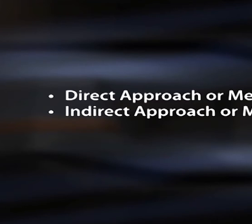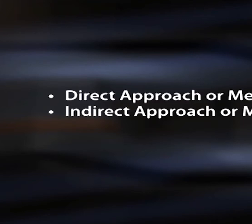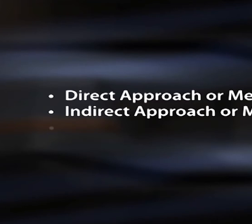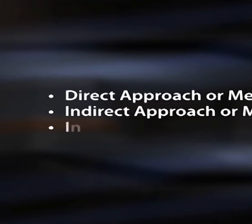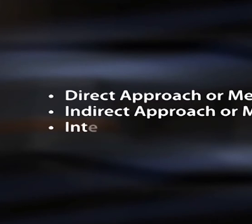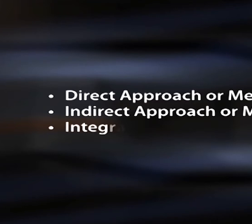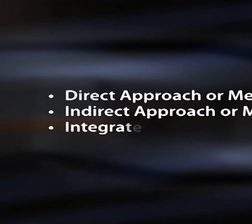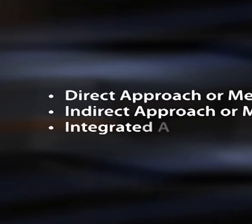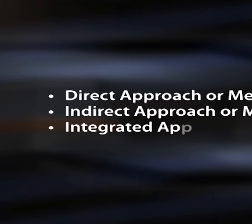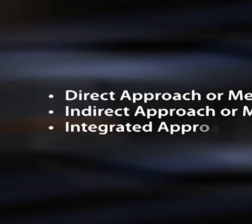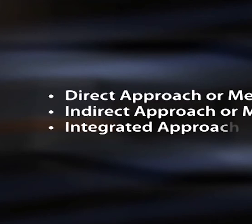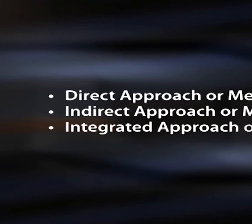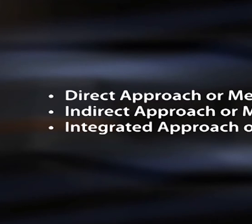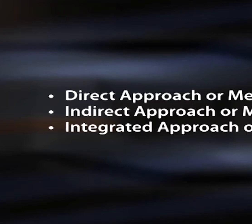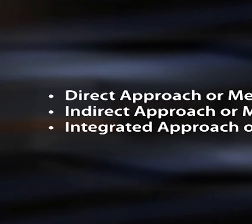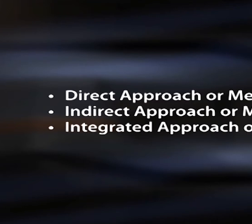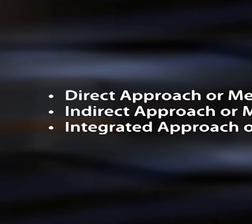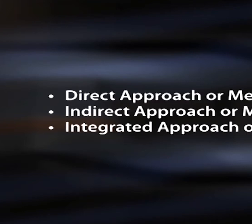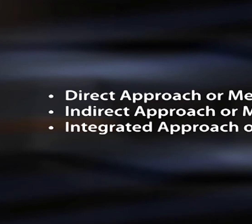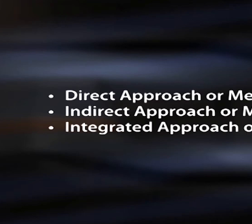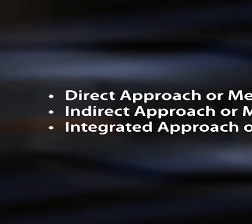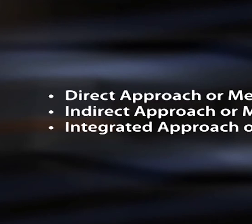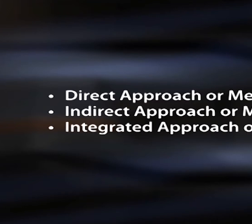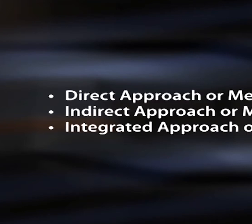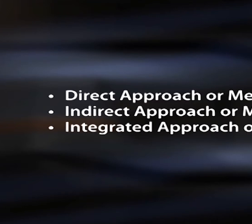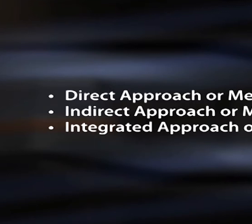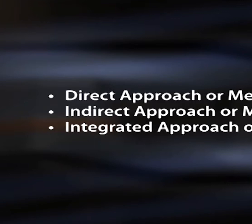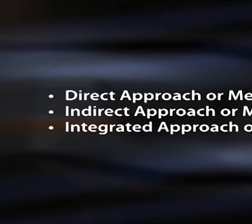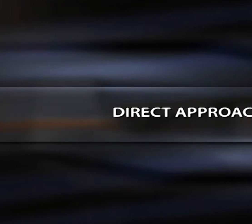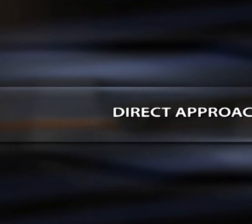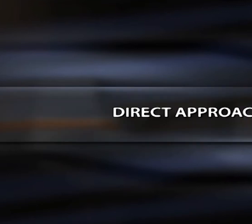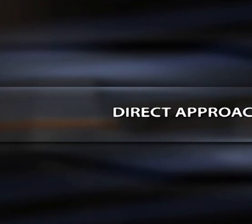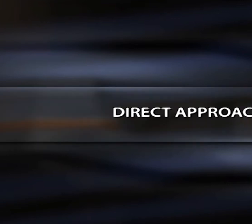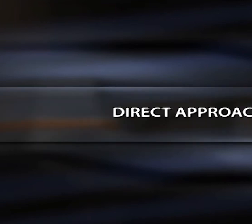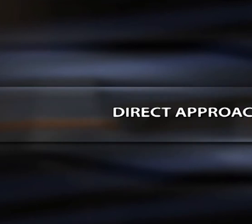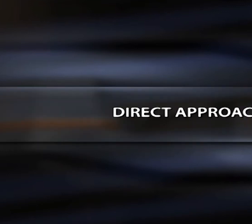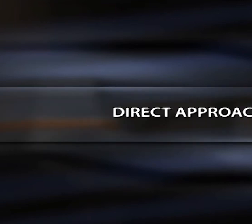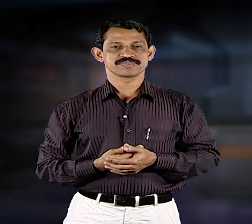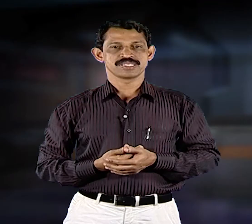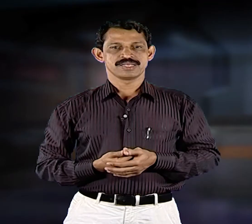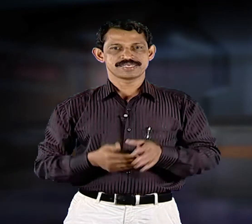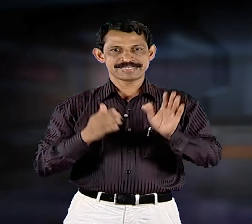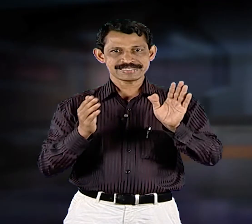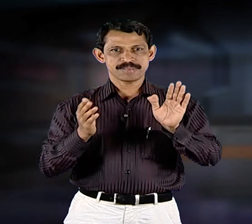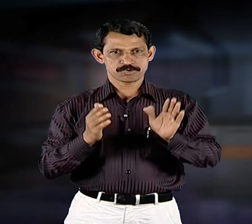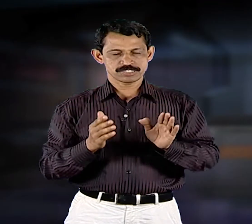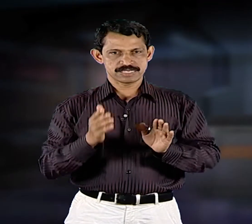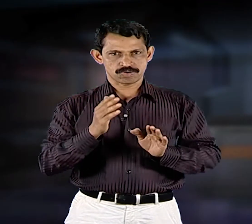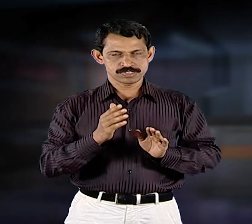indirect approach or method and integrated approach or method. The direct approach. The direct approach involves